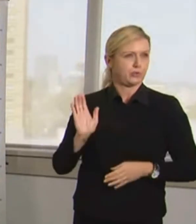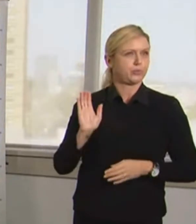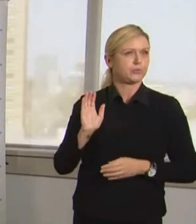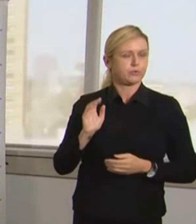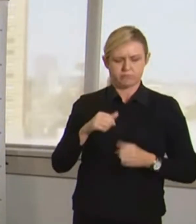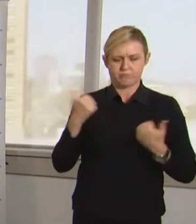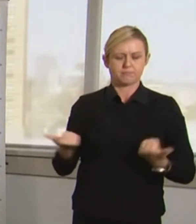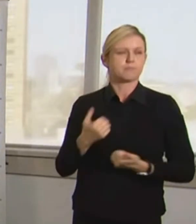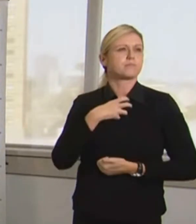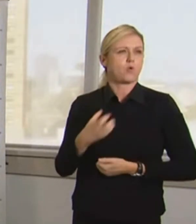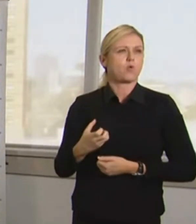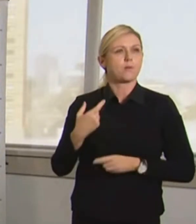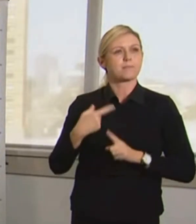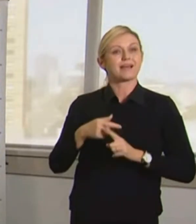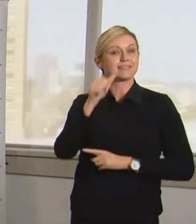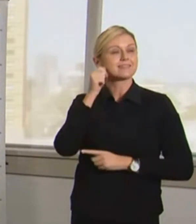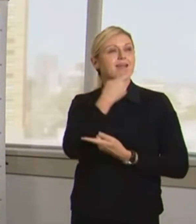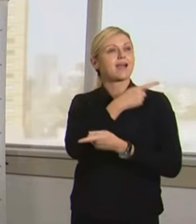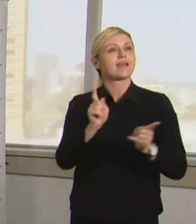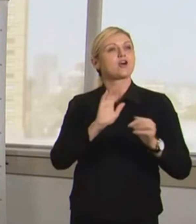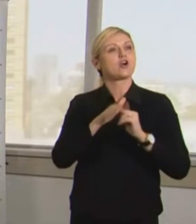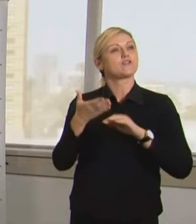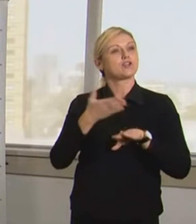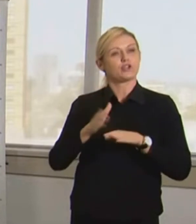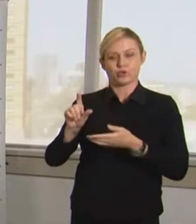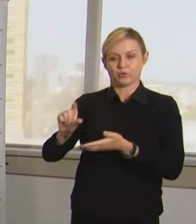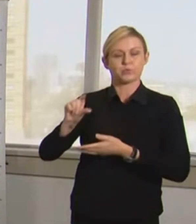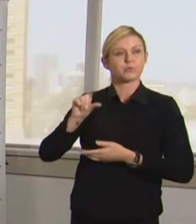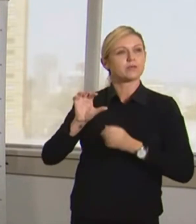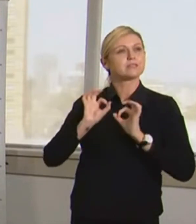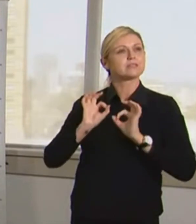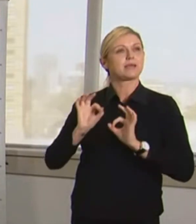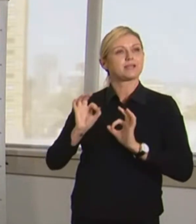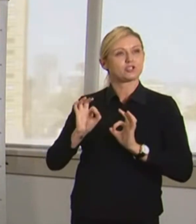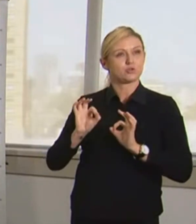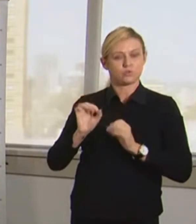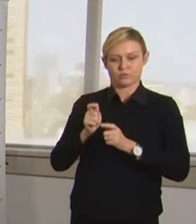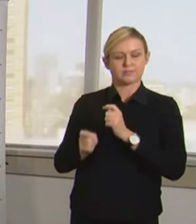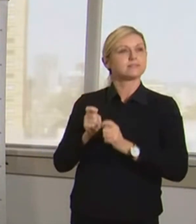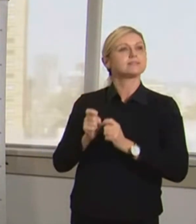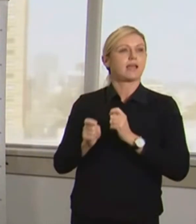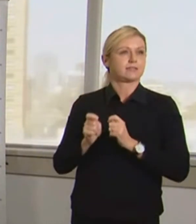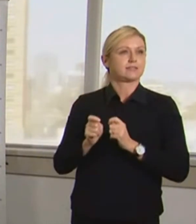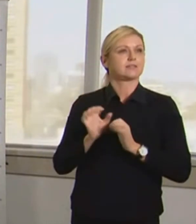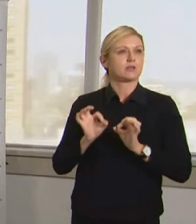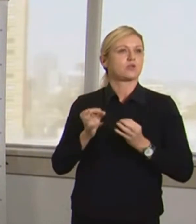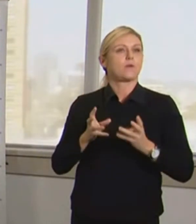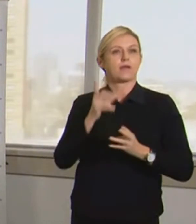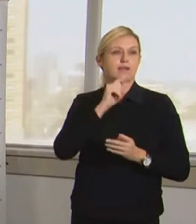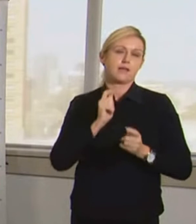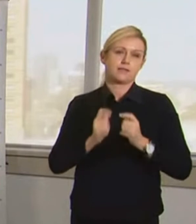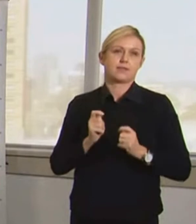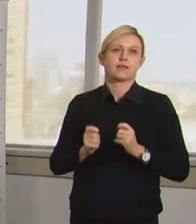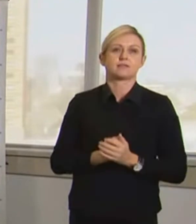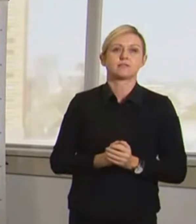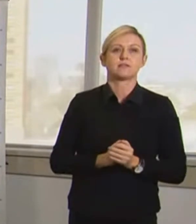announced some more access to specialised testing capacity.